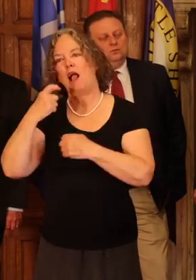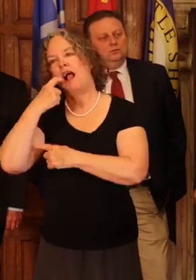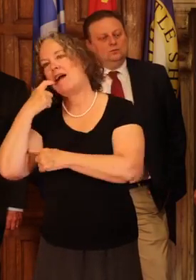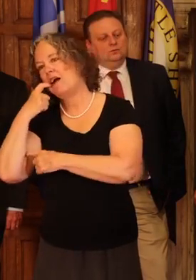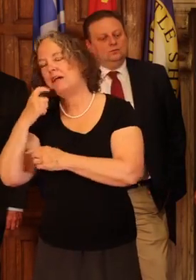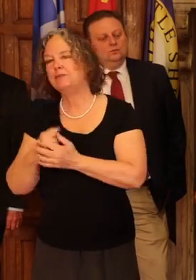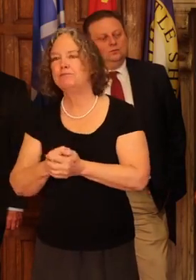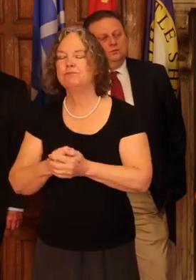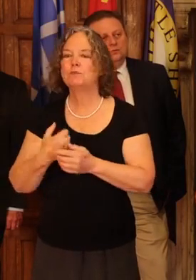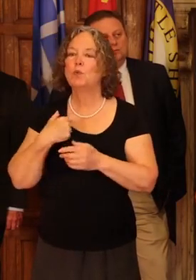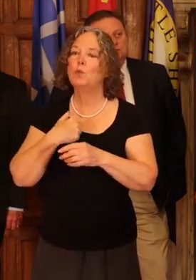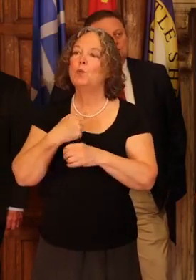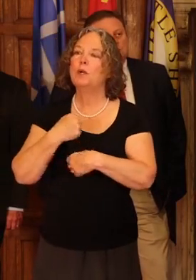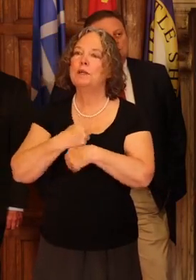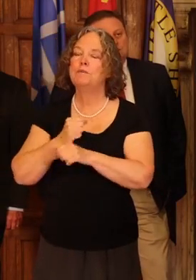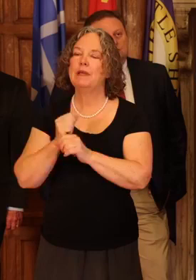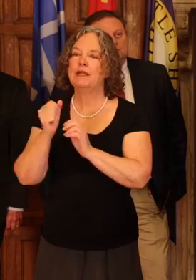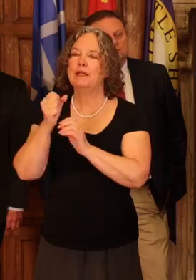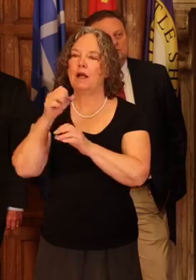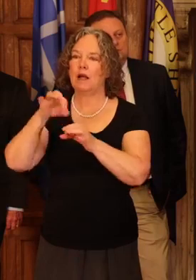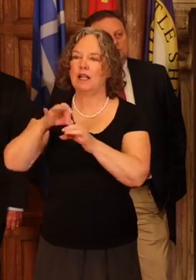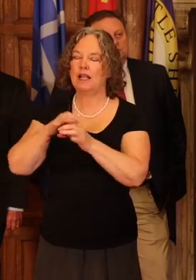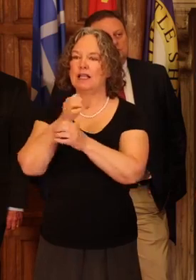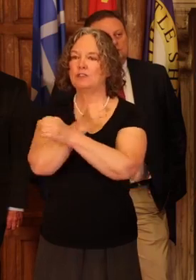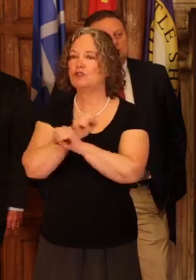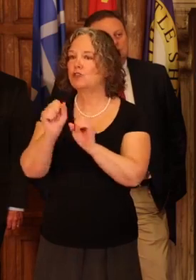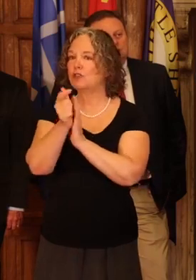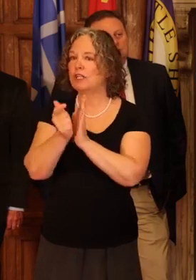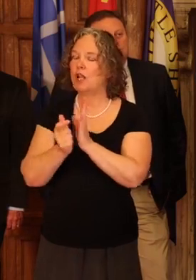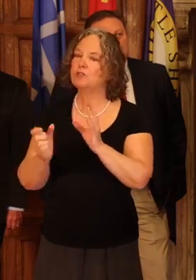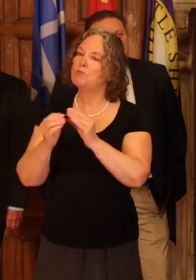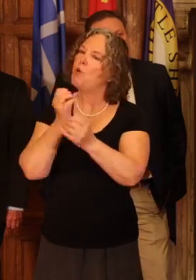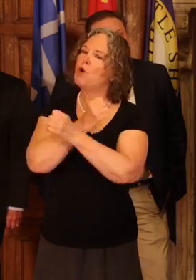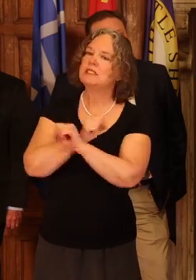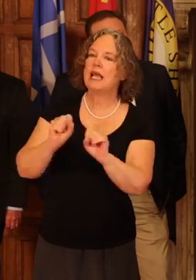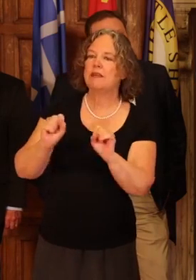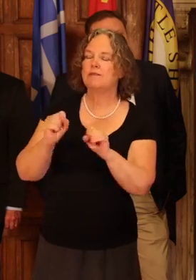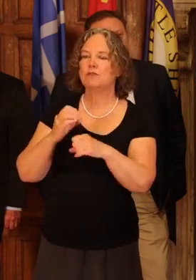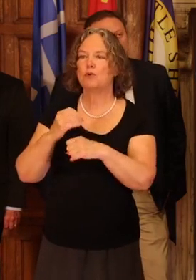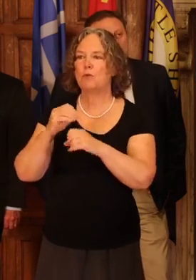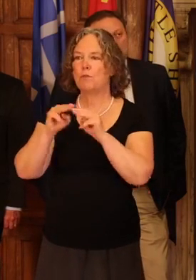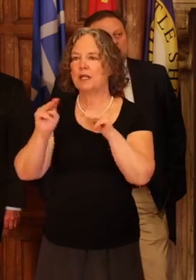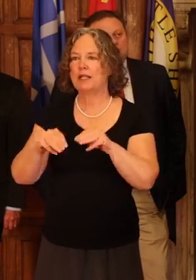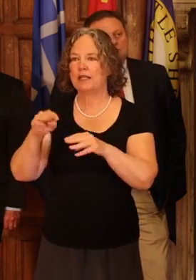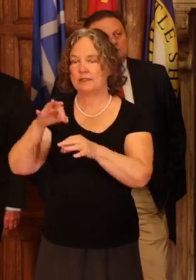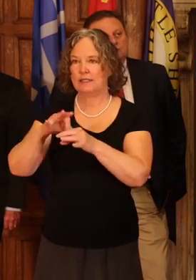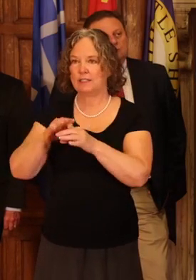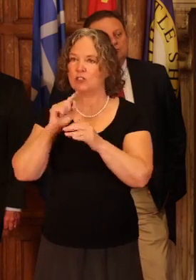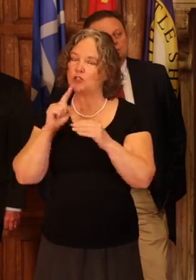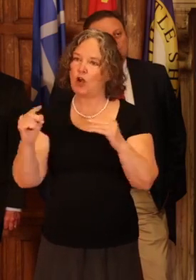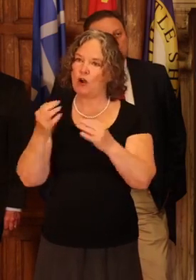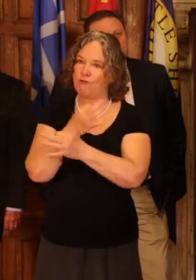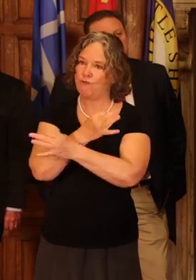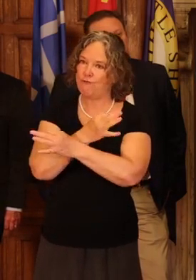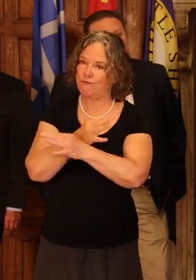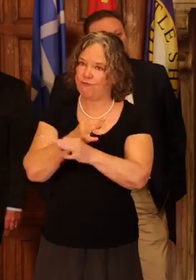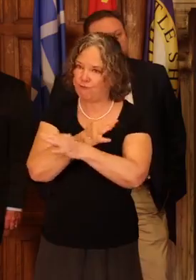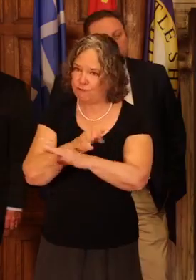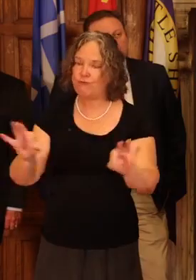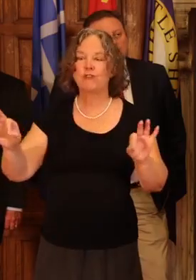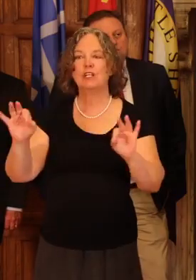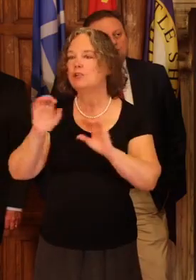the integrity of our election security laws, working to ensure Montana's elections are fair and free of